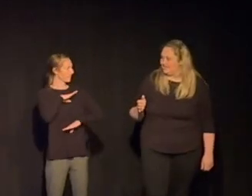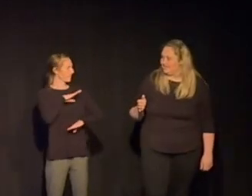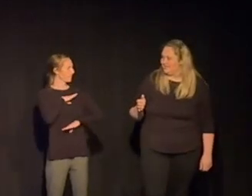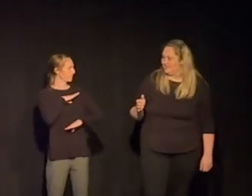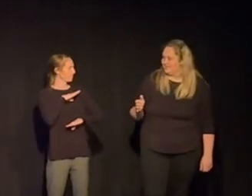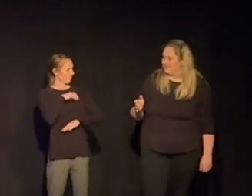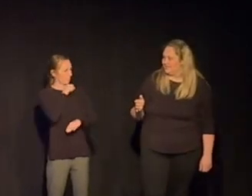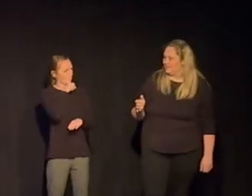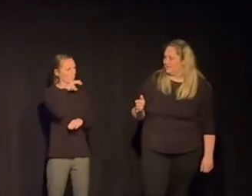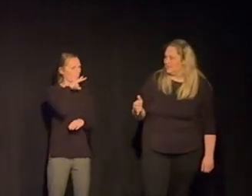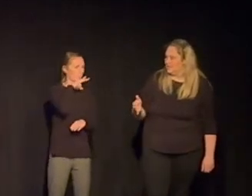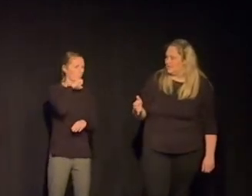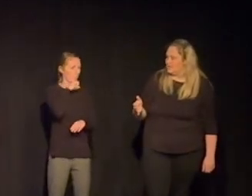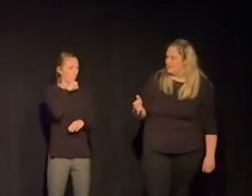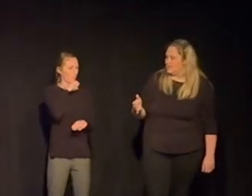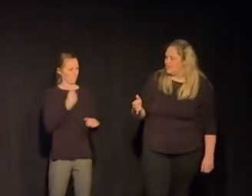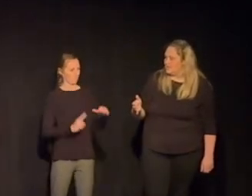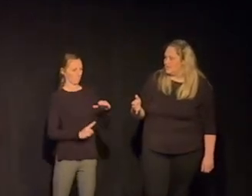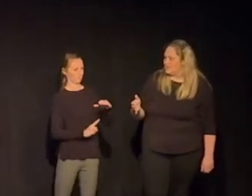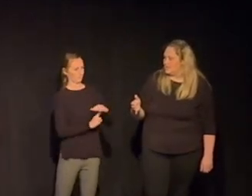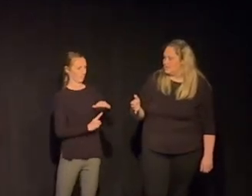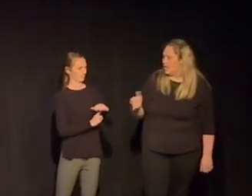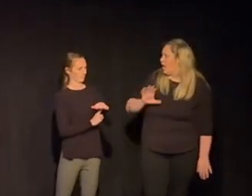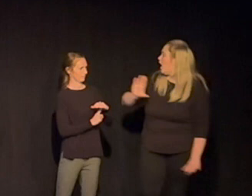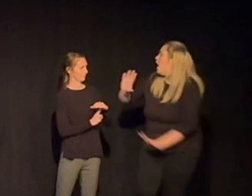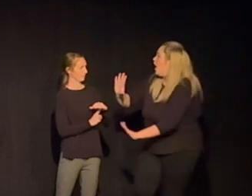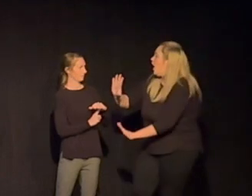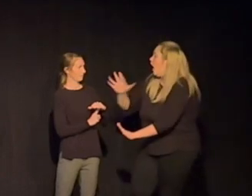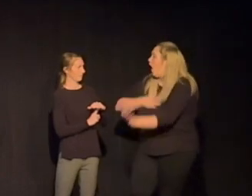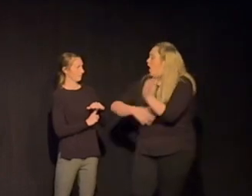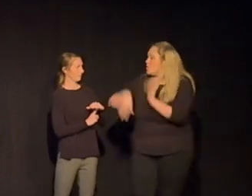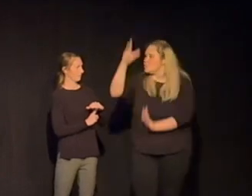Princess of crime. I am the bullfrog queen of crime.